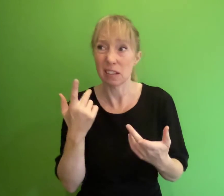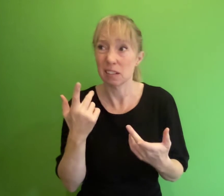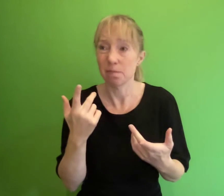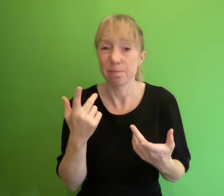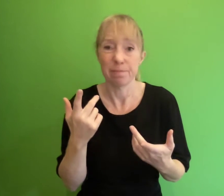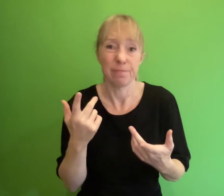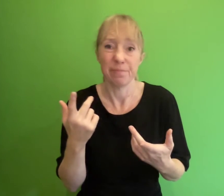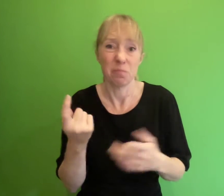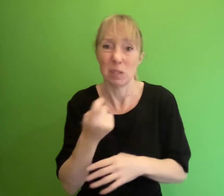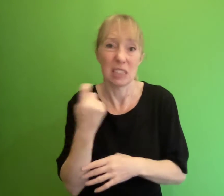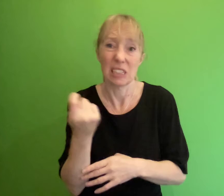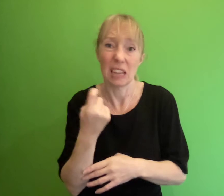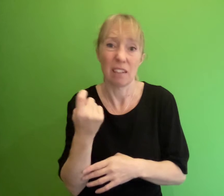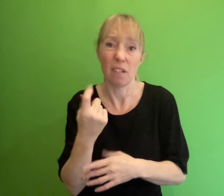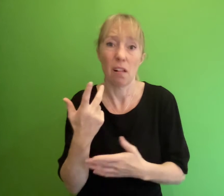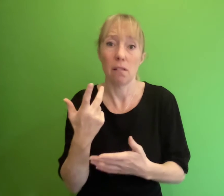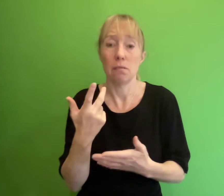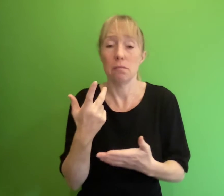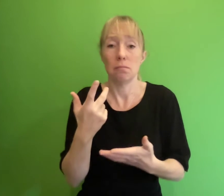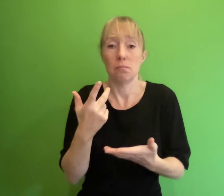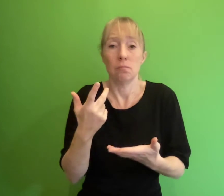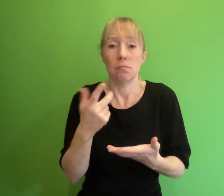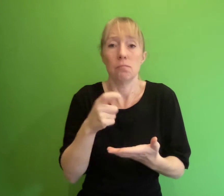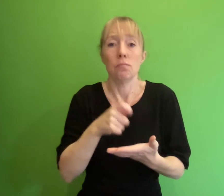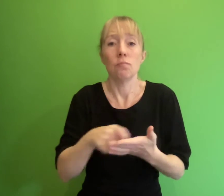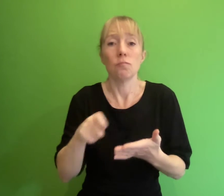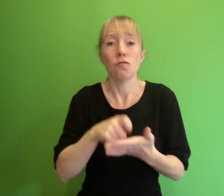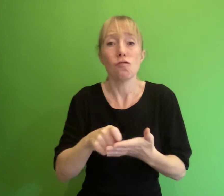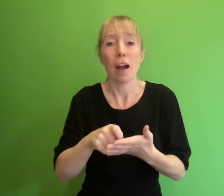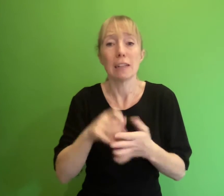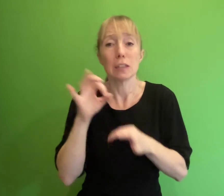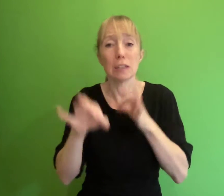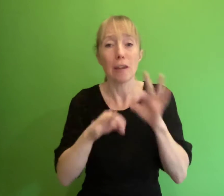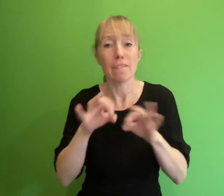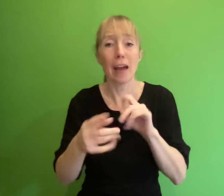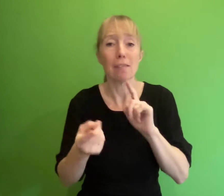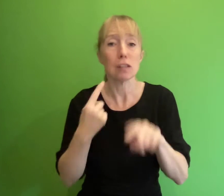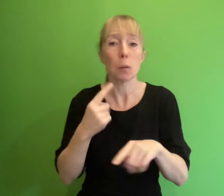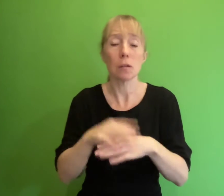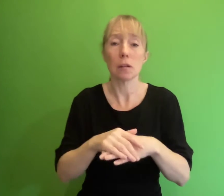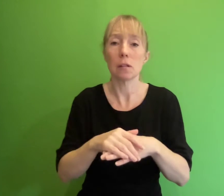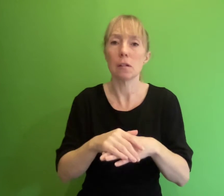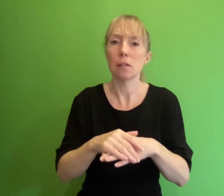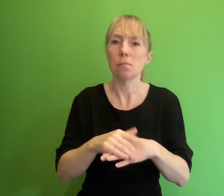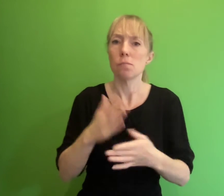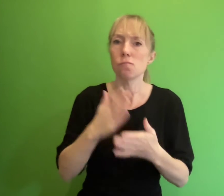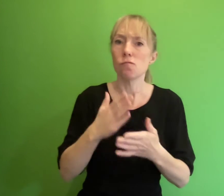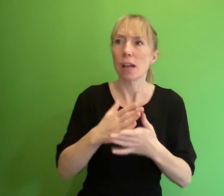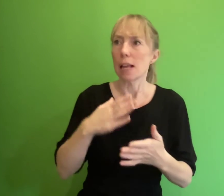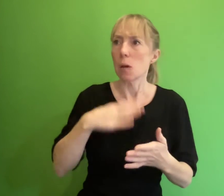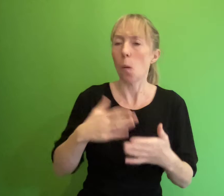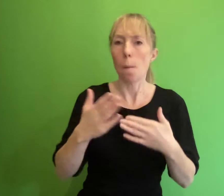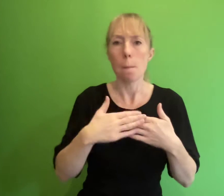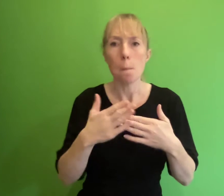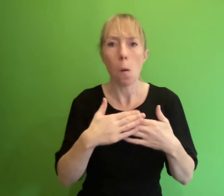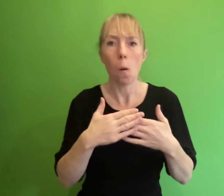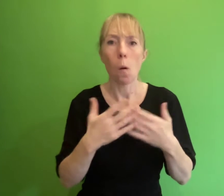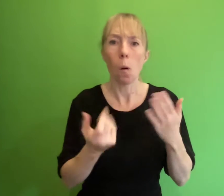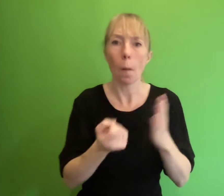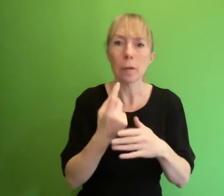respondent. There was a strong call for more visibility at and opportunities to participate in literature events